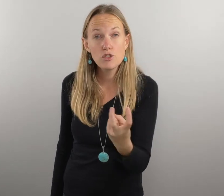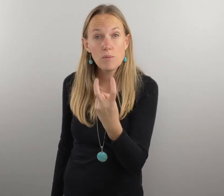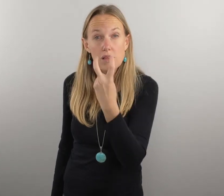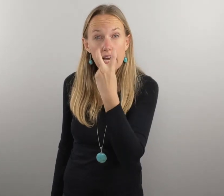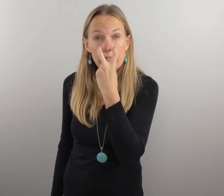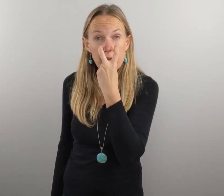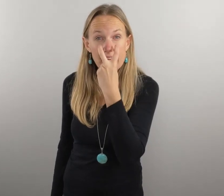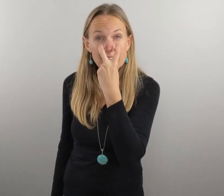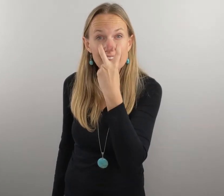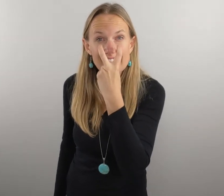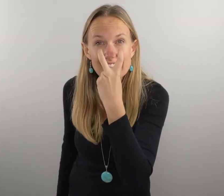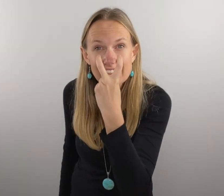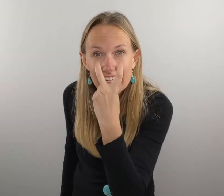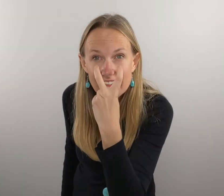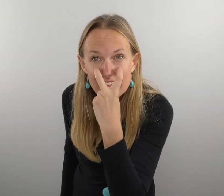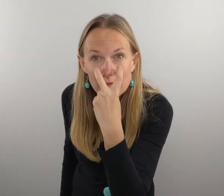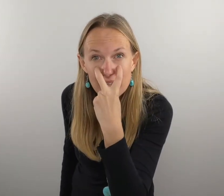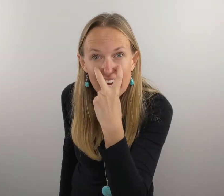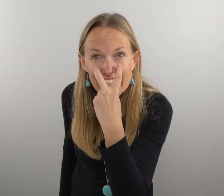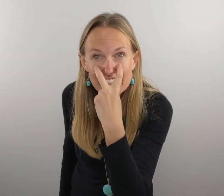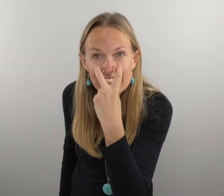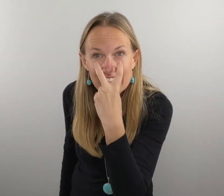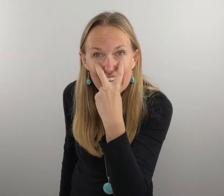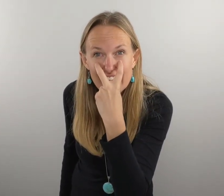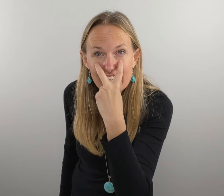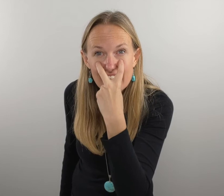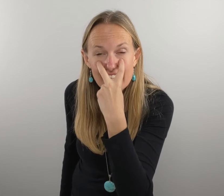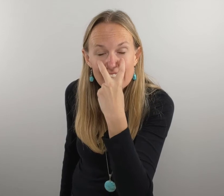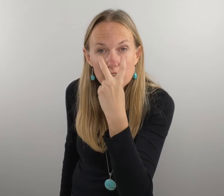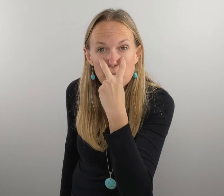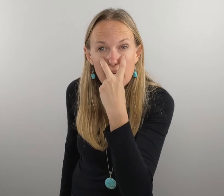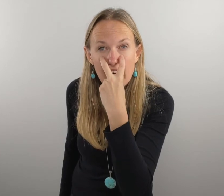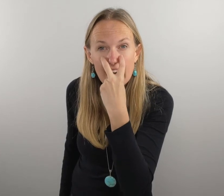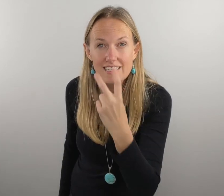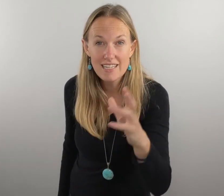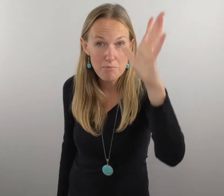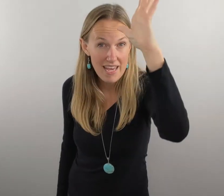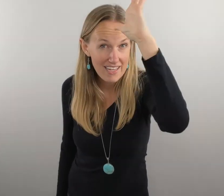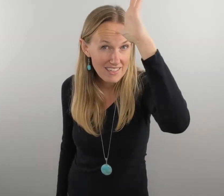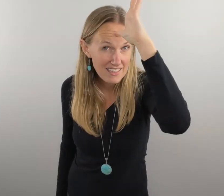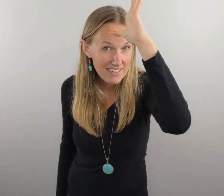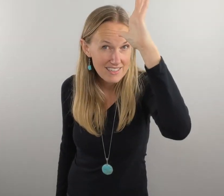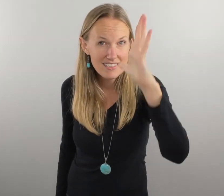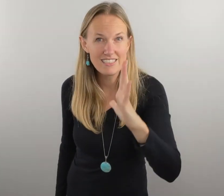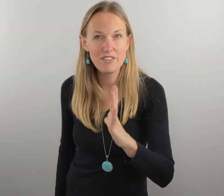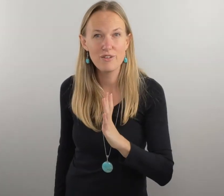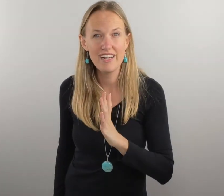a blind man. So this is a sign for blind. Okay, blind, and then man, touching your forehead and